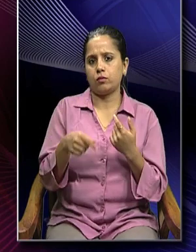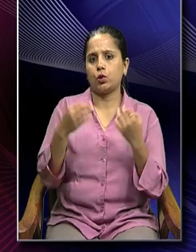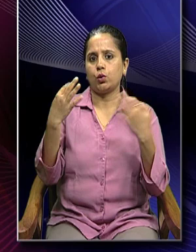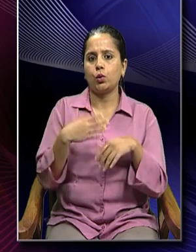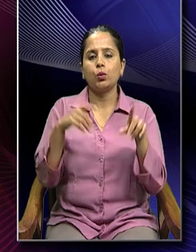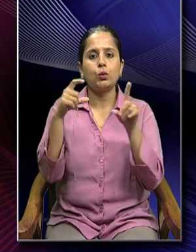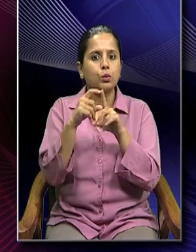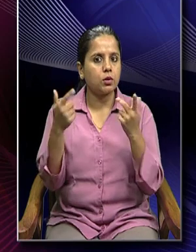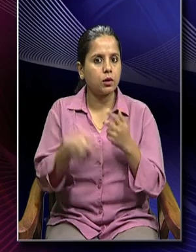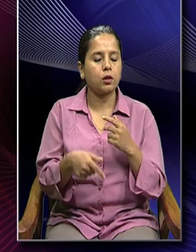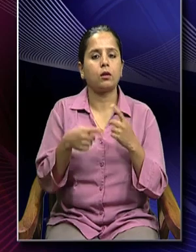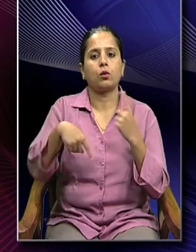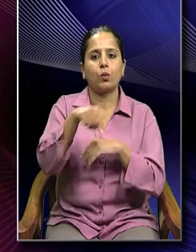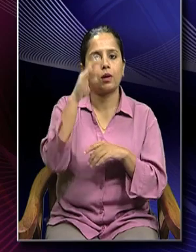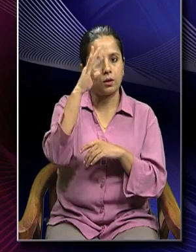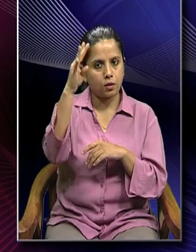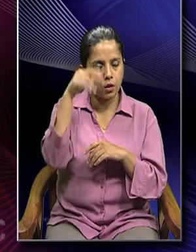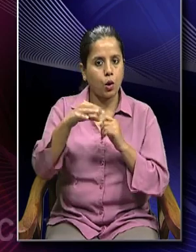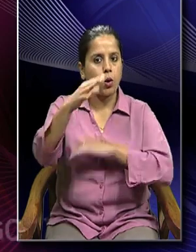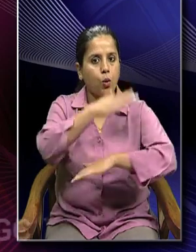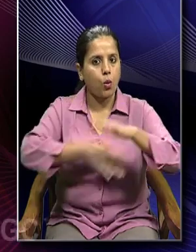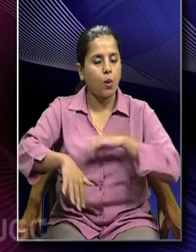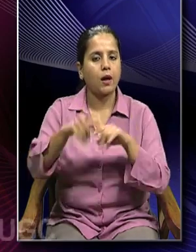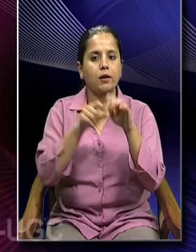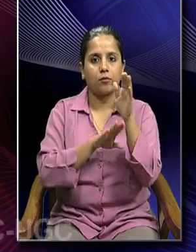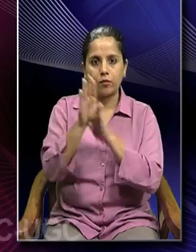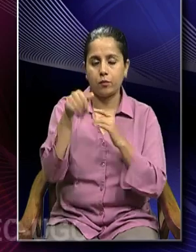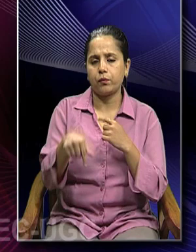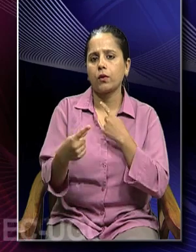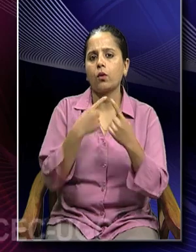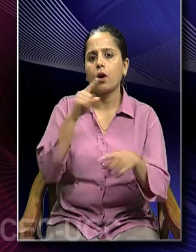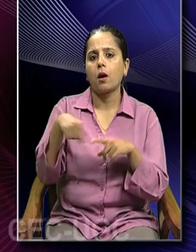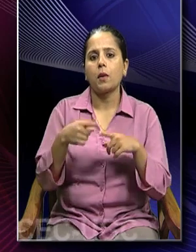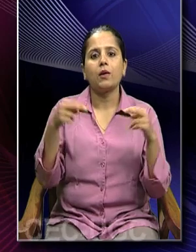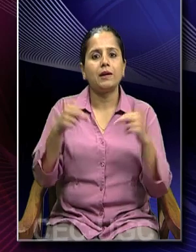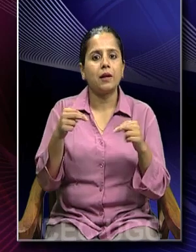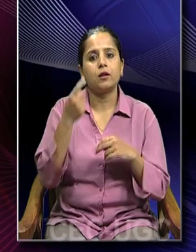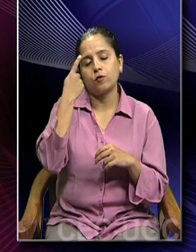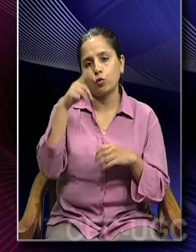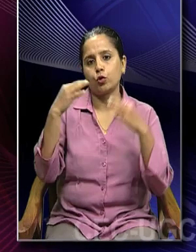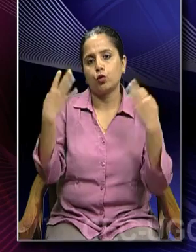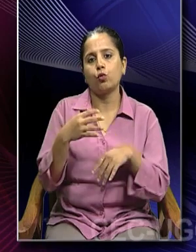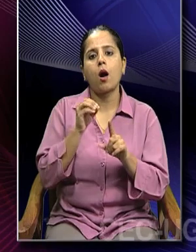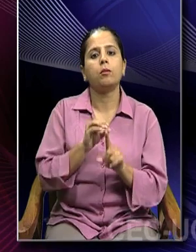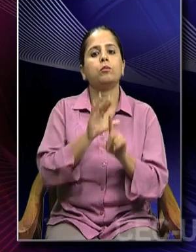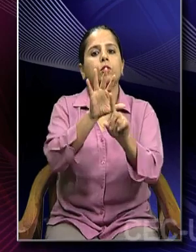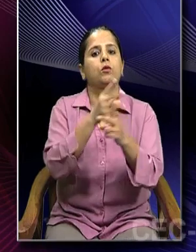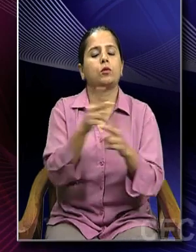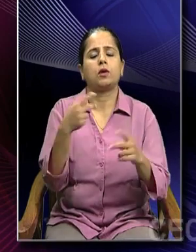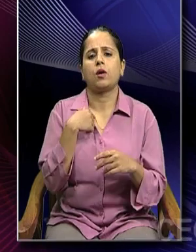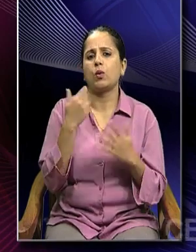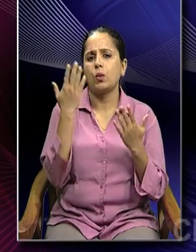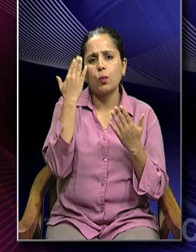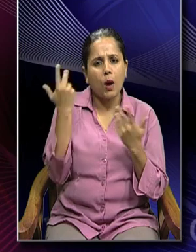of omnijective theory into organizational development. Then we will talk about necessity for this new approach, why do we